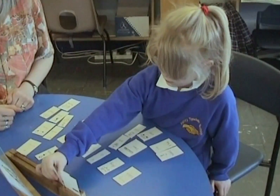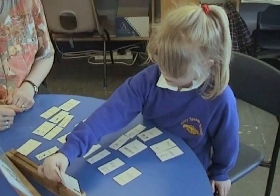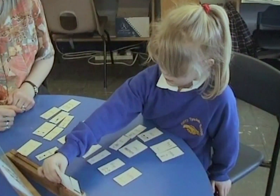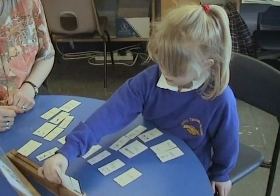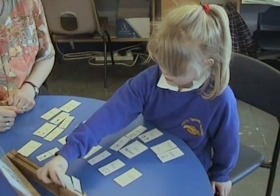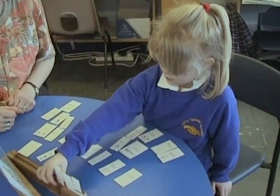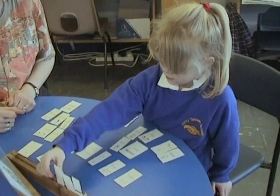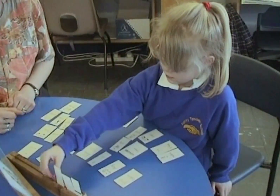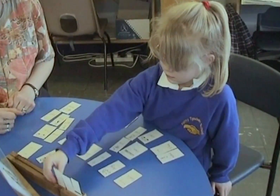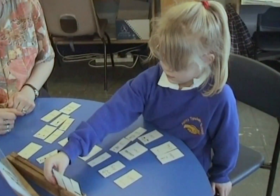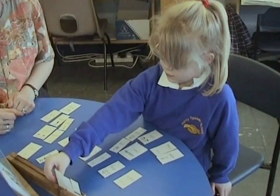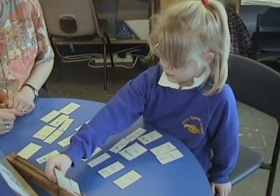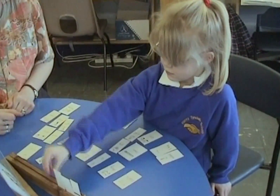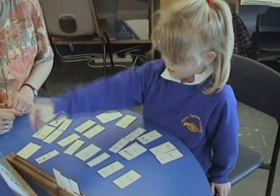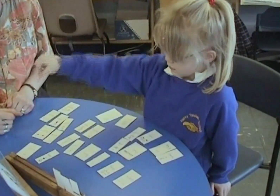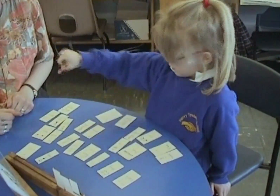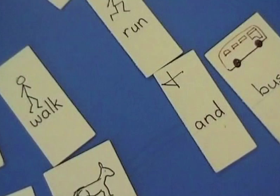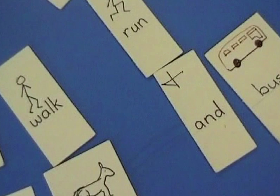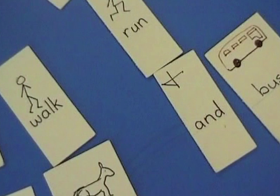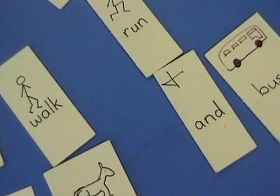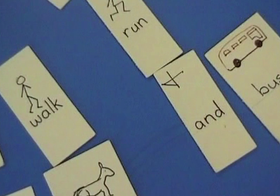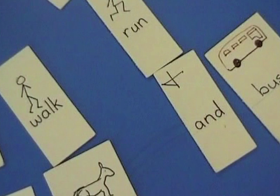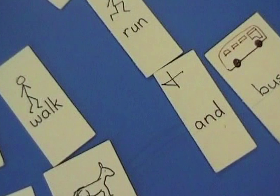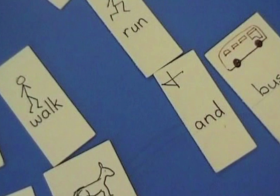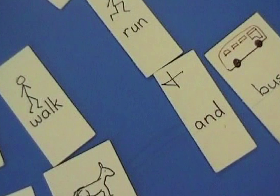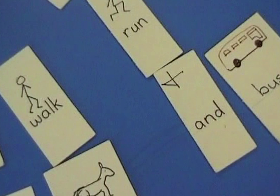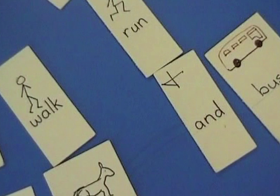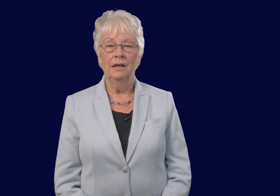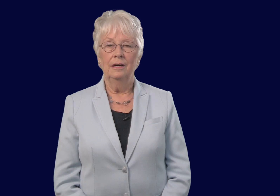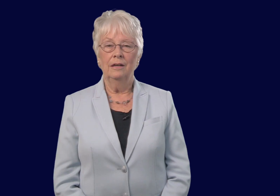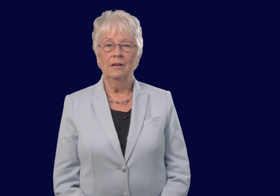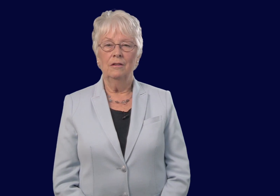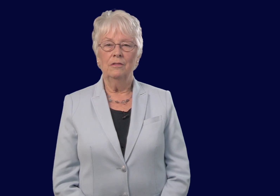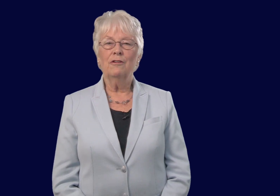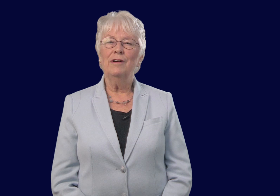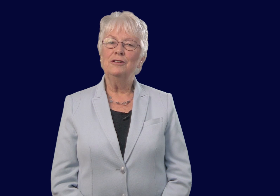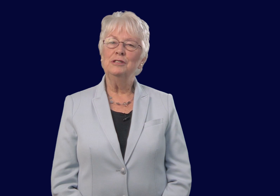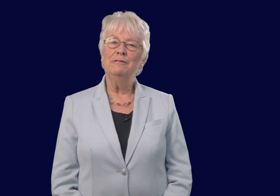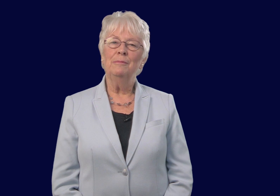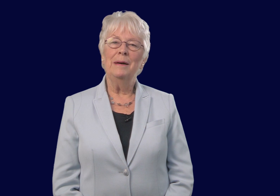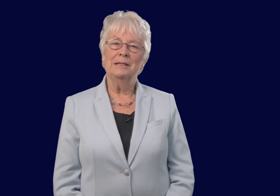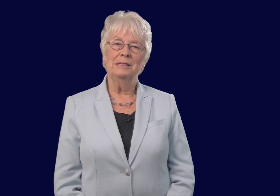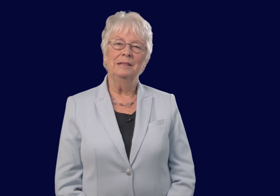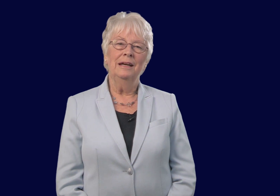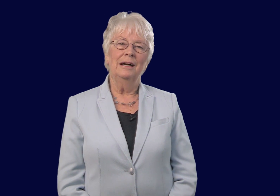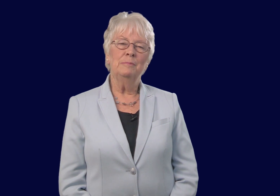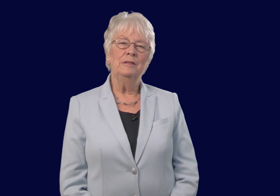for the development of literacy and numeracy skills. The creation of Makaton has been the